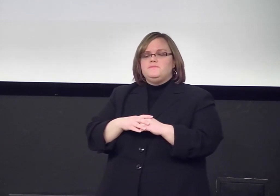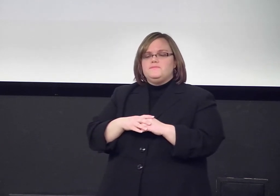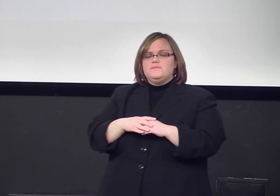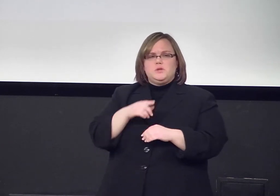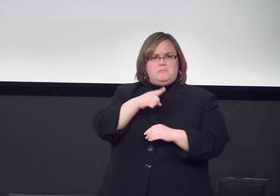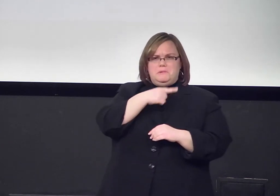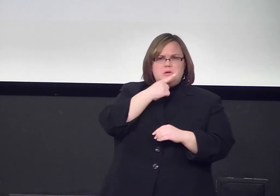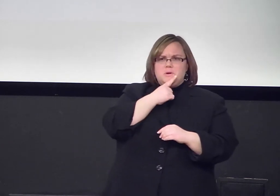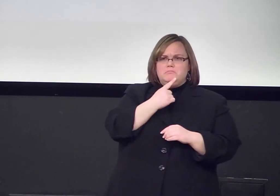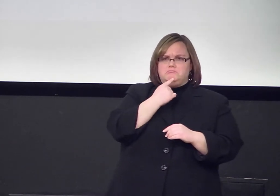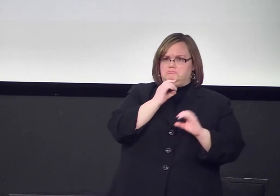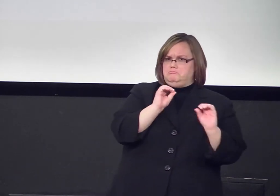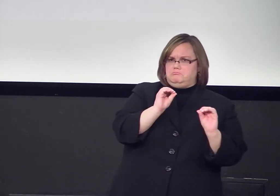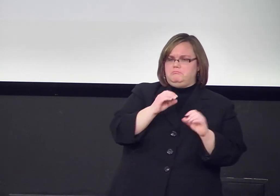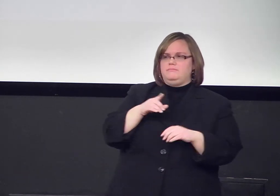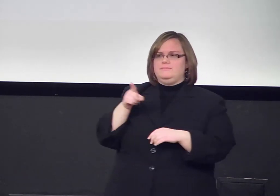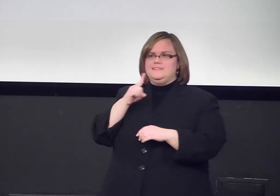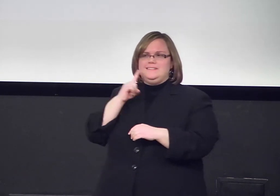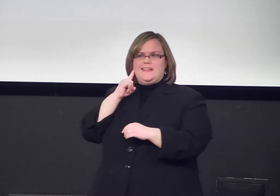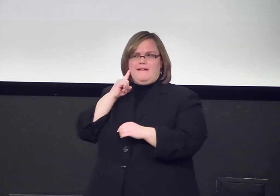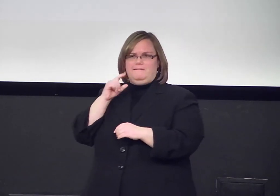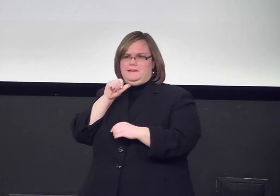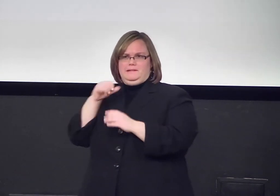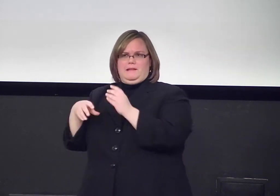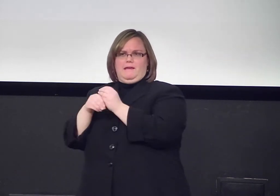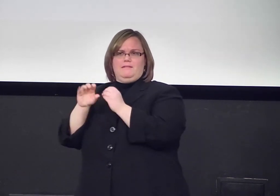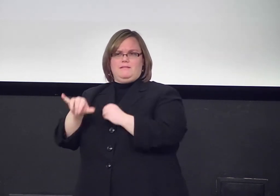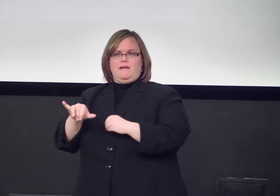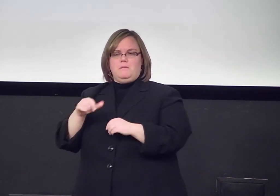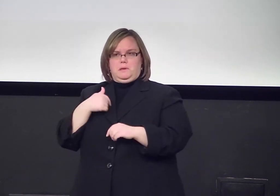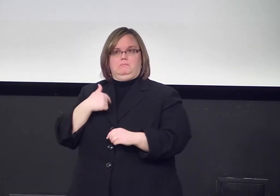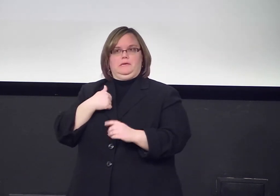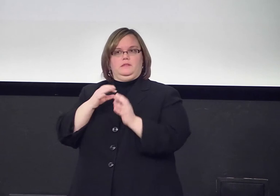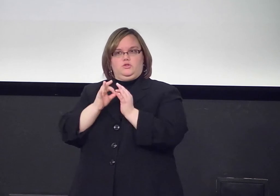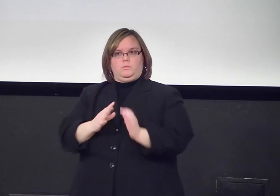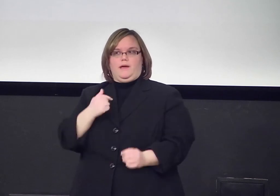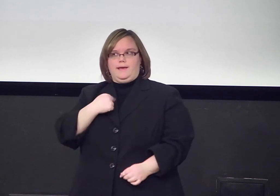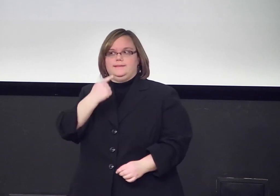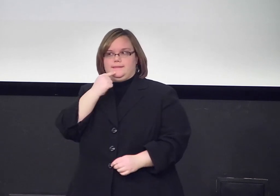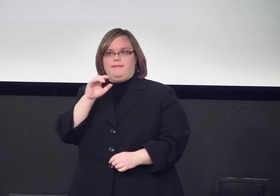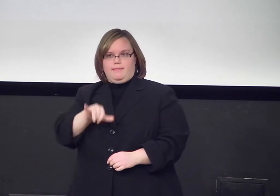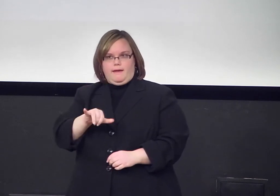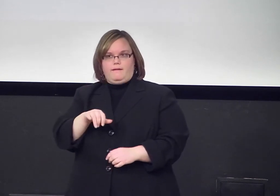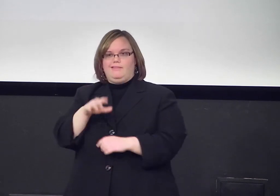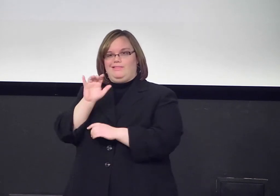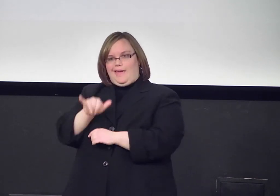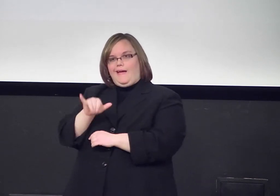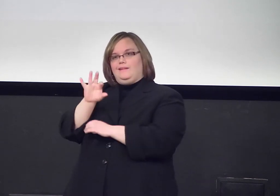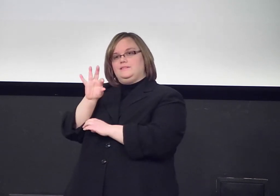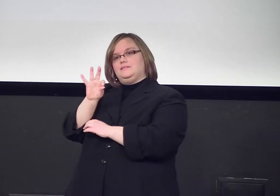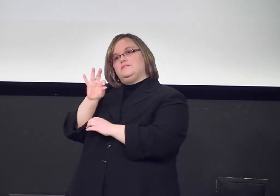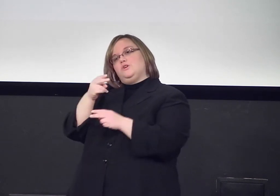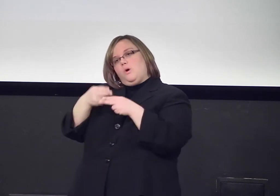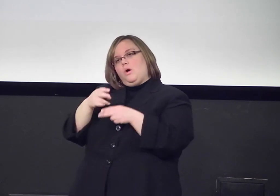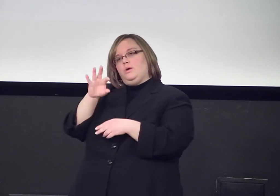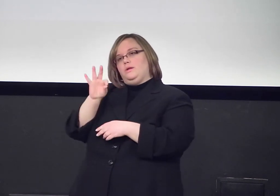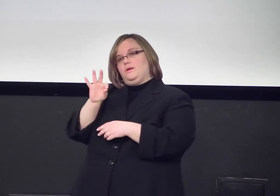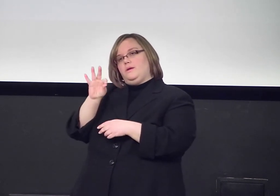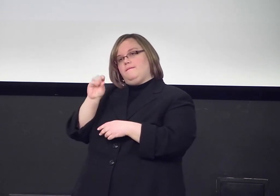English. Maybe the hearing caller is not saying something specific, or a deaf caller has not